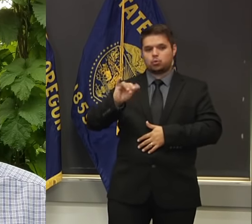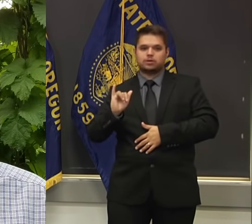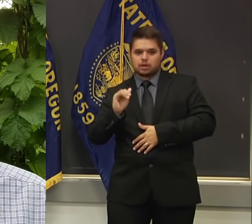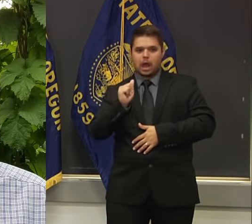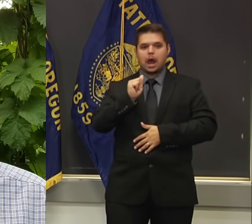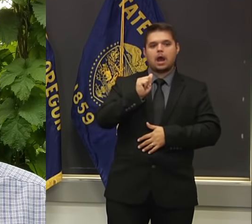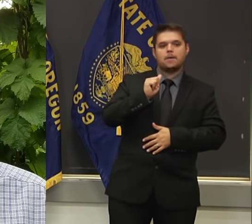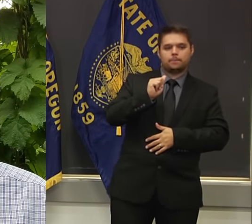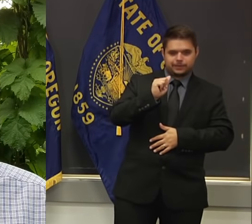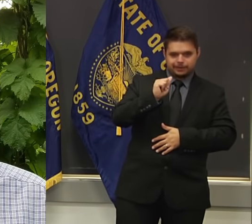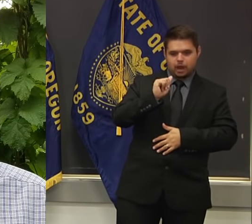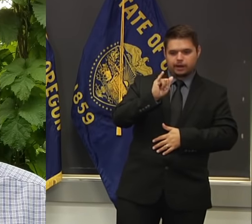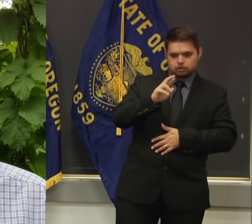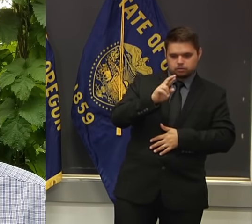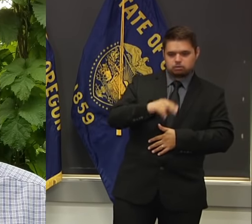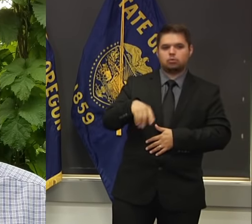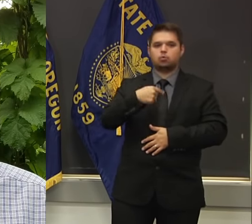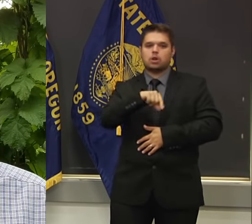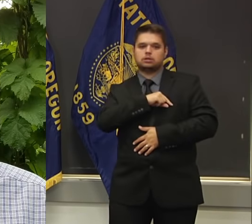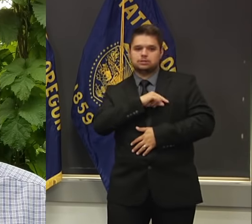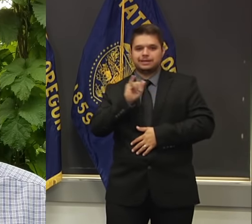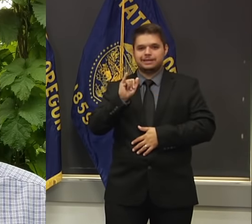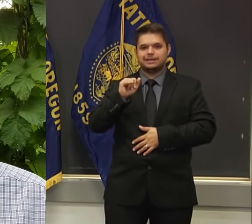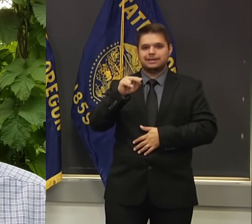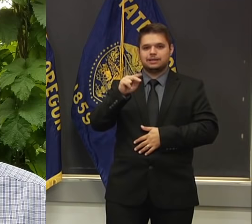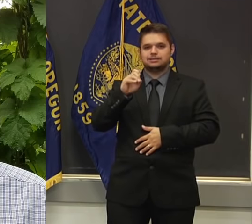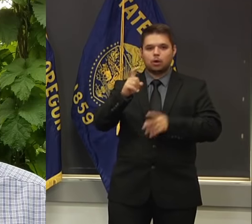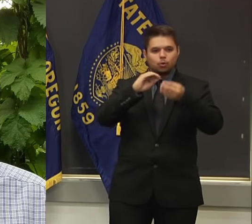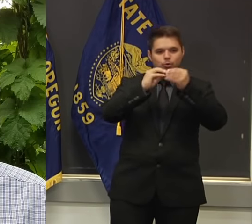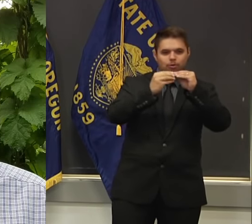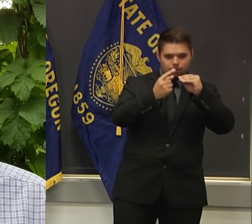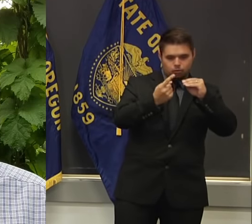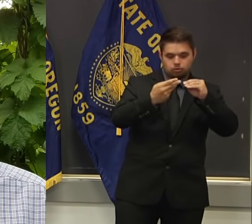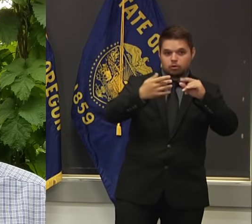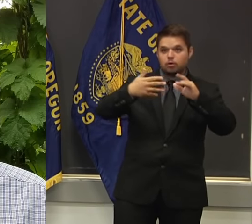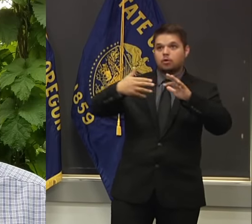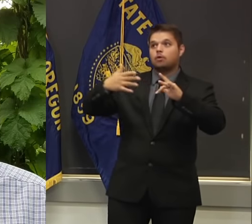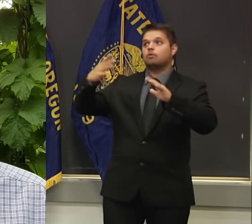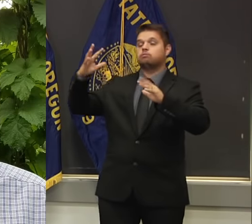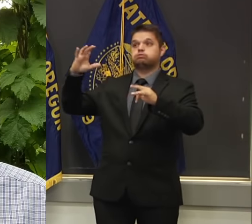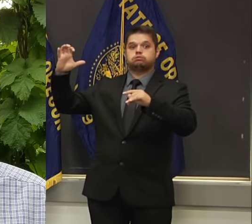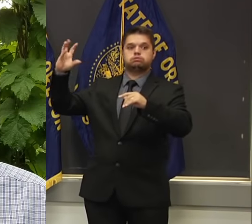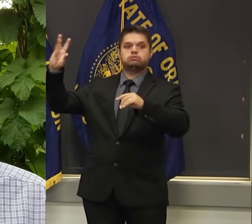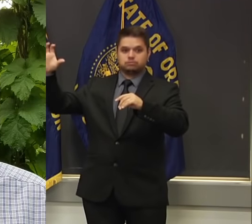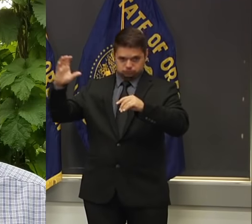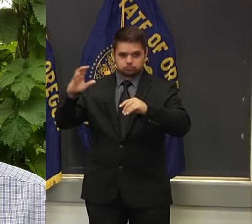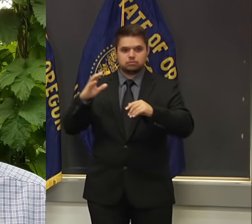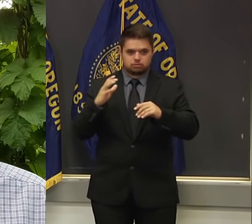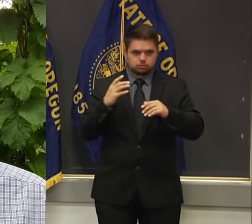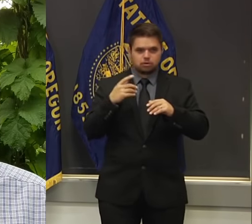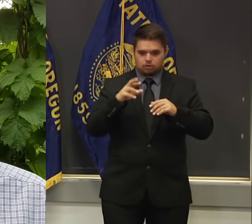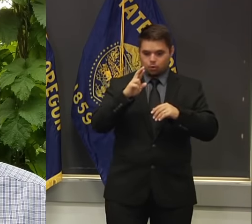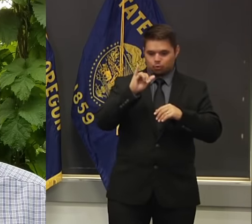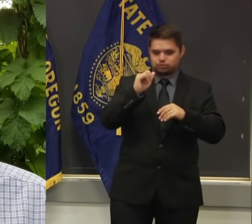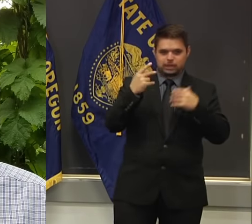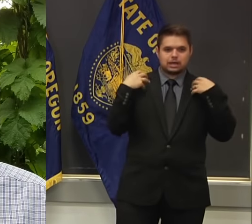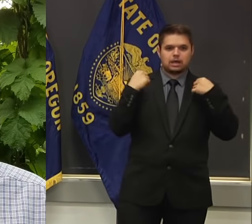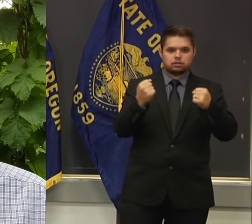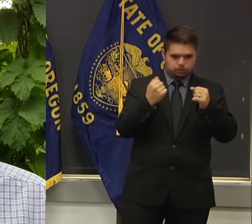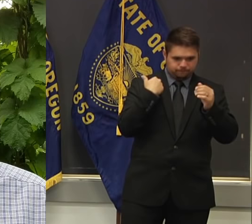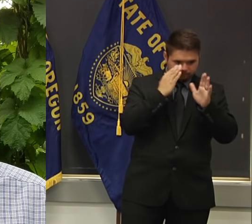that shows how clean the air is, and it lists associated health risks for those different categories. And it runs